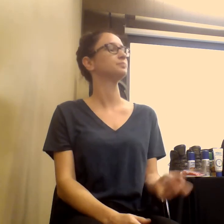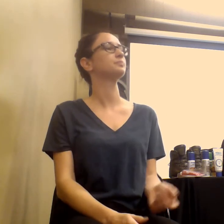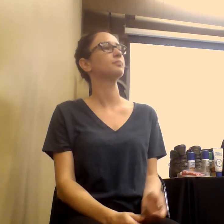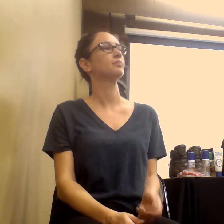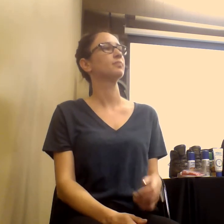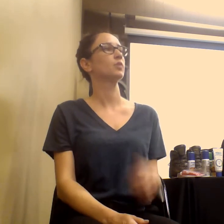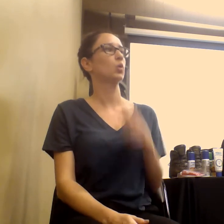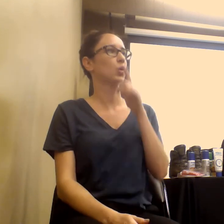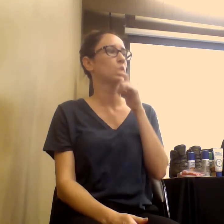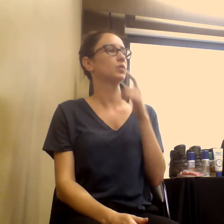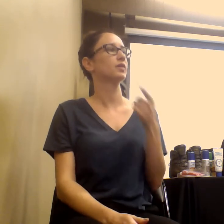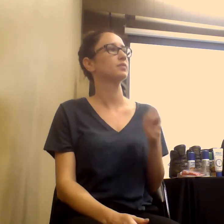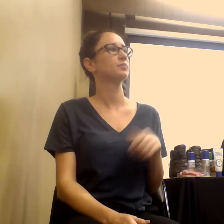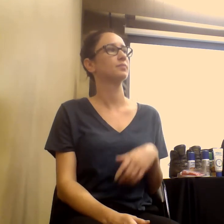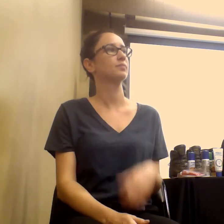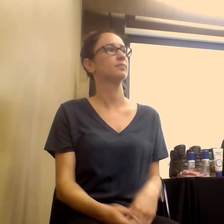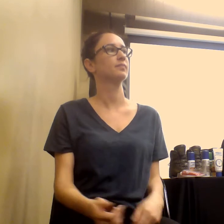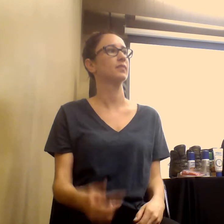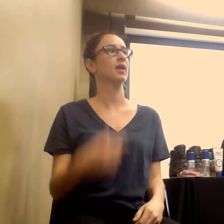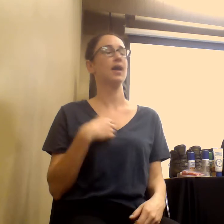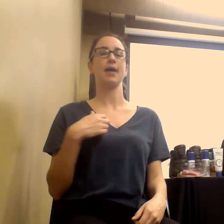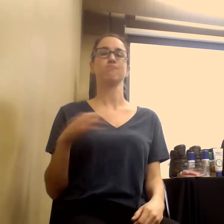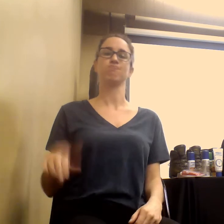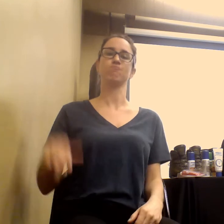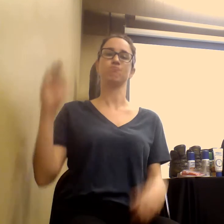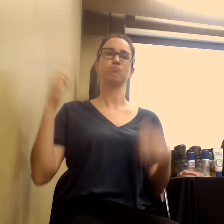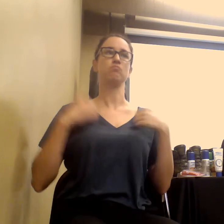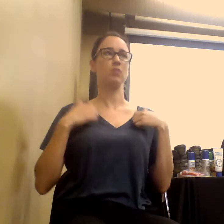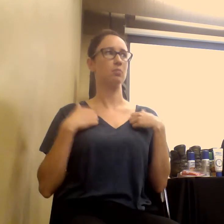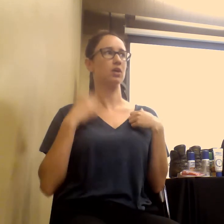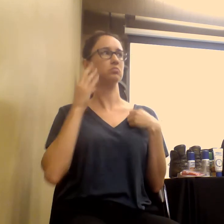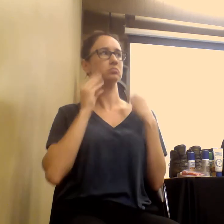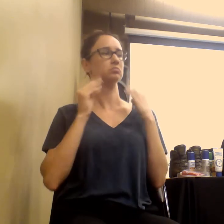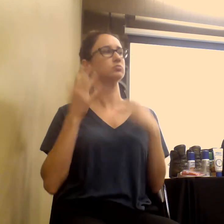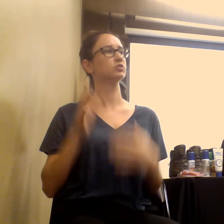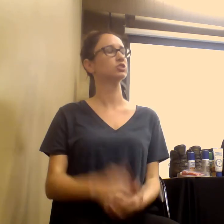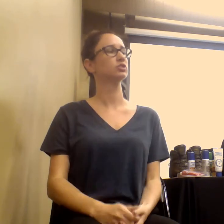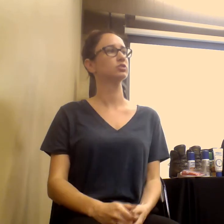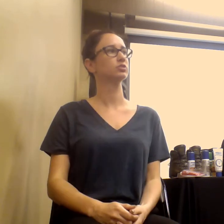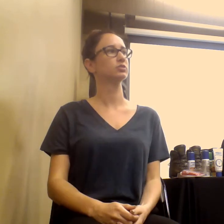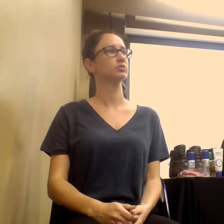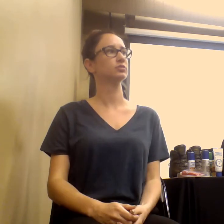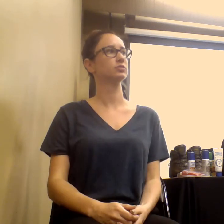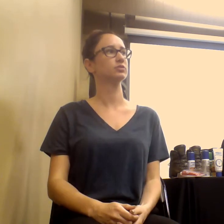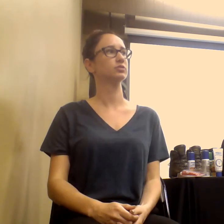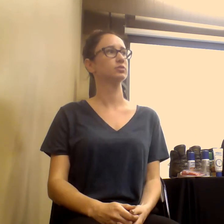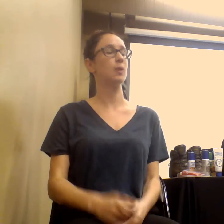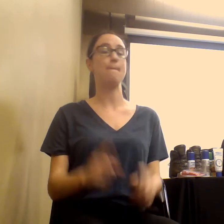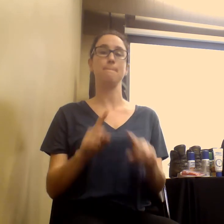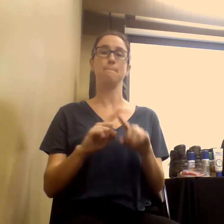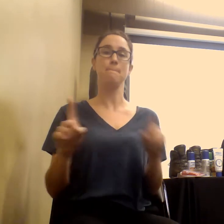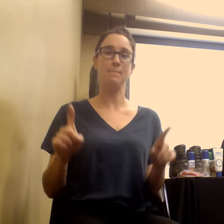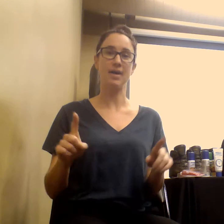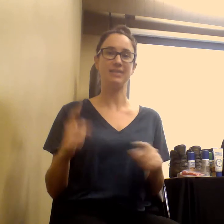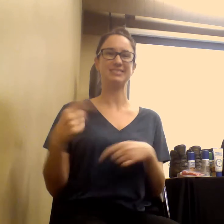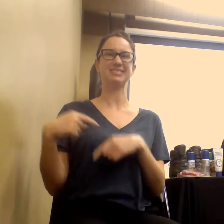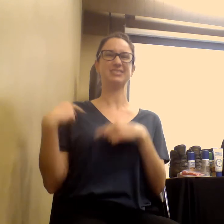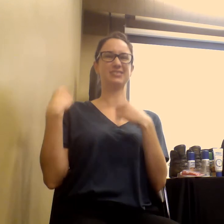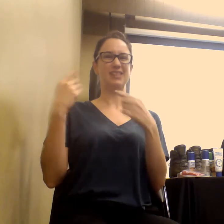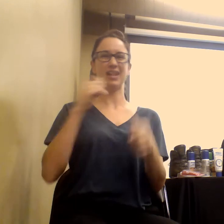Yeah, I actually backpacked and camped when I was a kid, Okay. and I just haven't gotten a pair of boots in a long time. He told me about this last time.